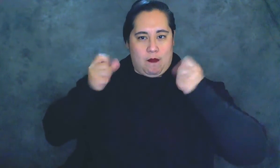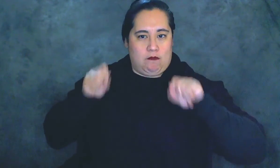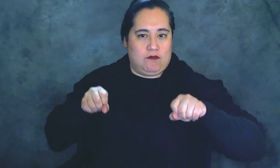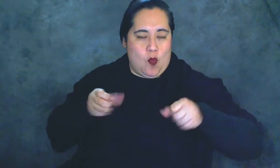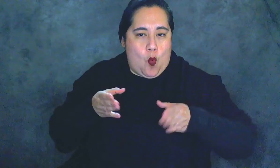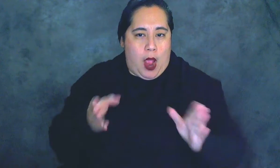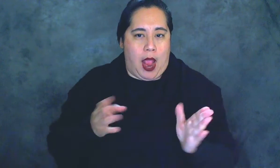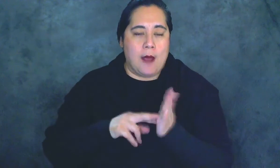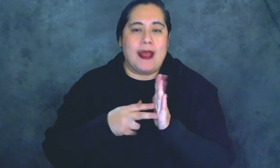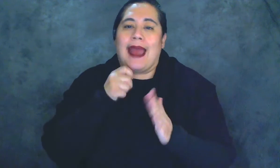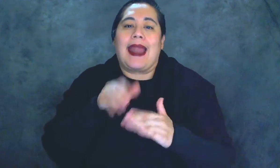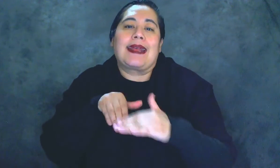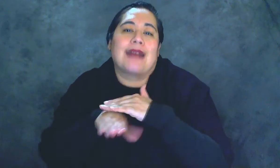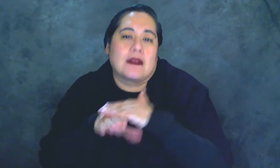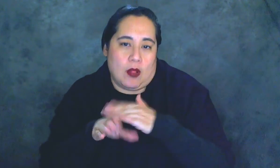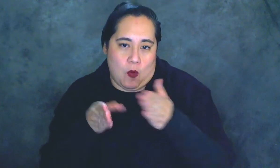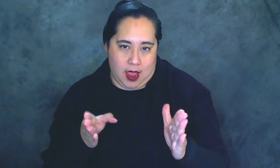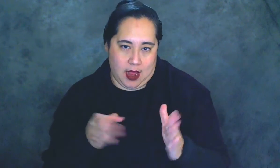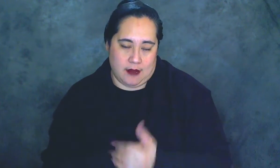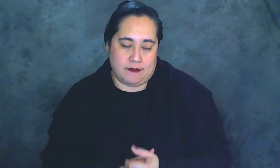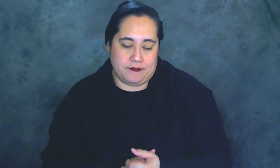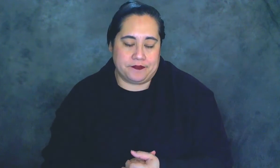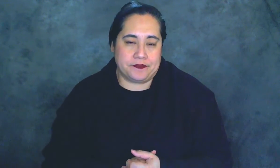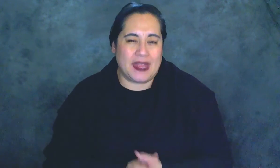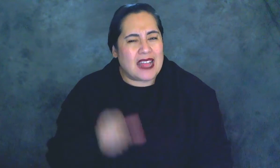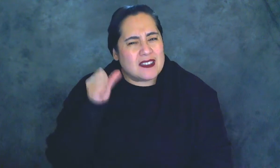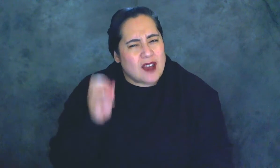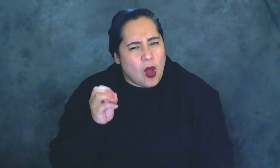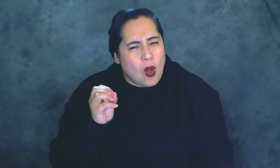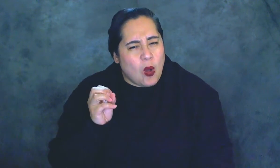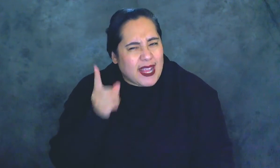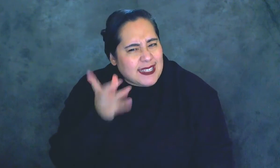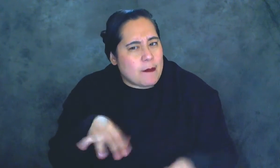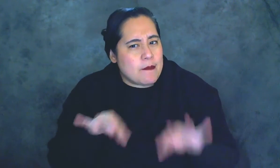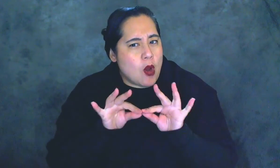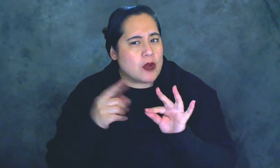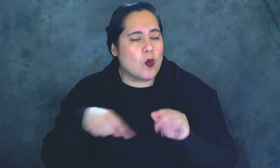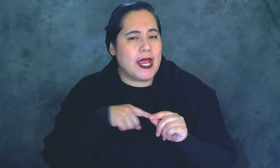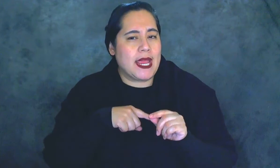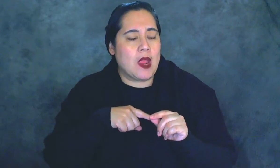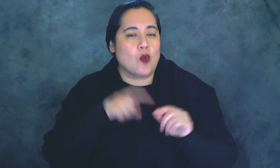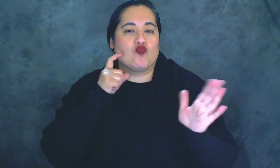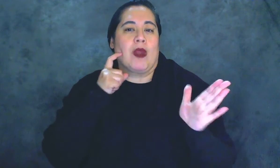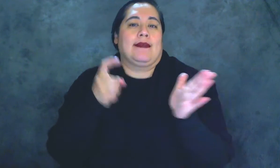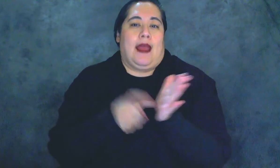an accessible way. And so it's important that we recognize the importance